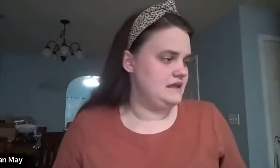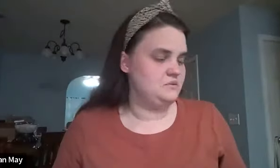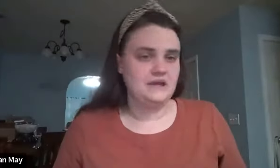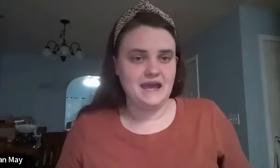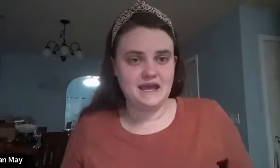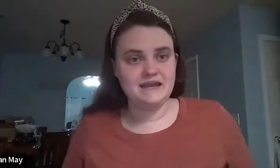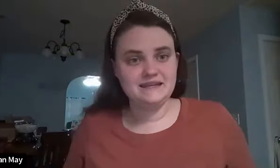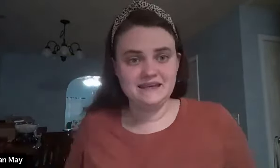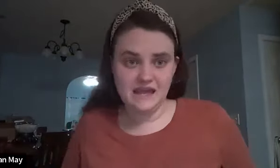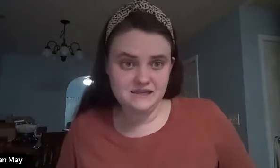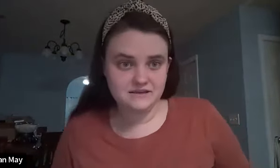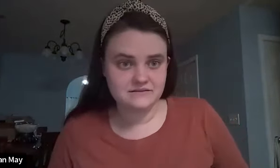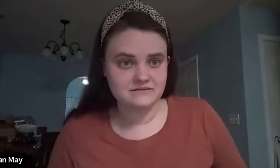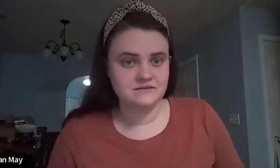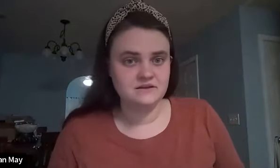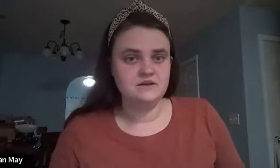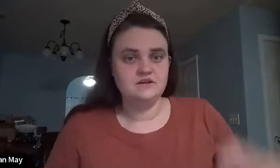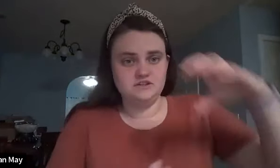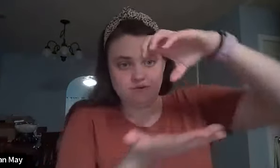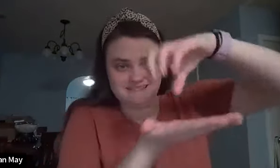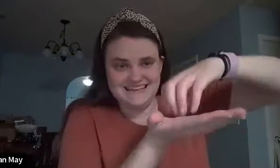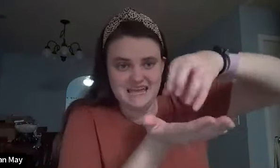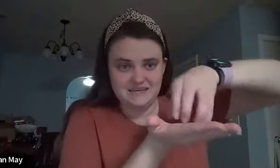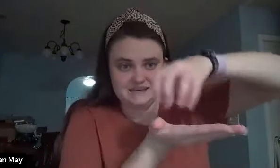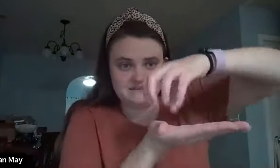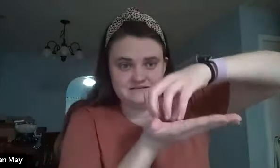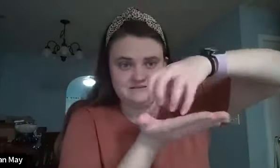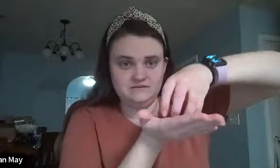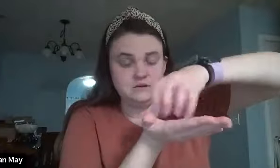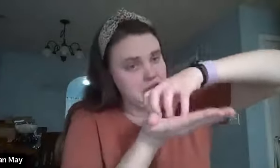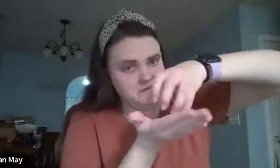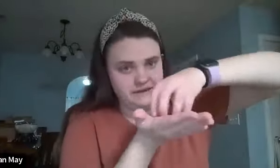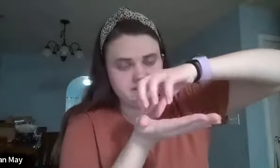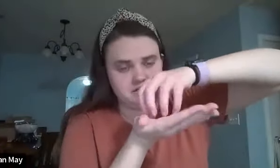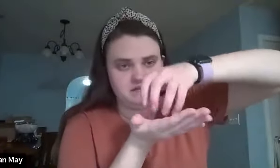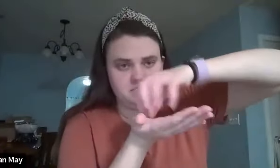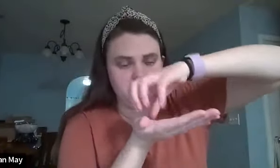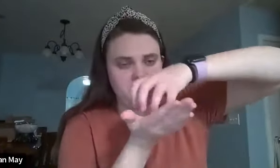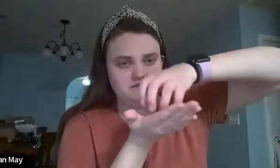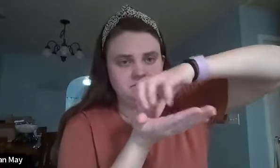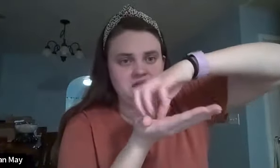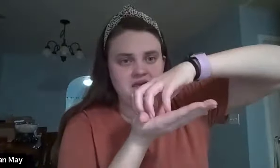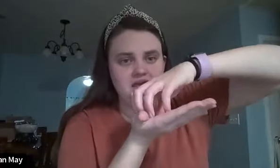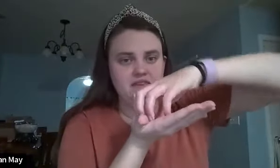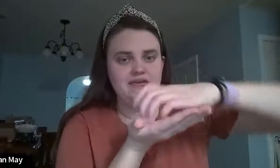Then we had cake. So there was cake and cupcakes. I guess I'll add that. And